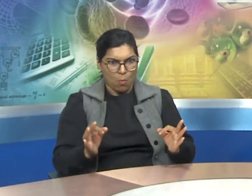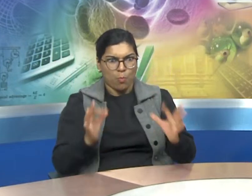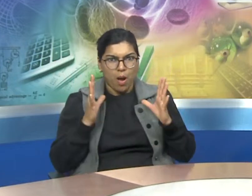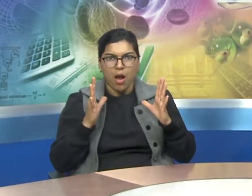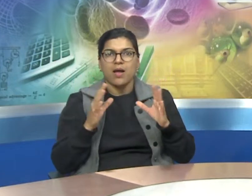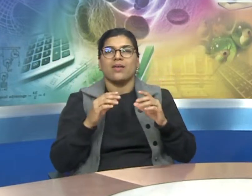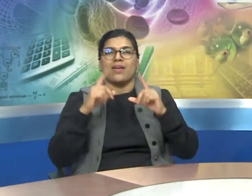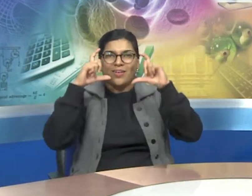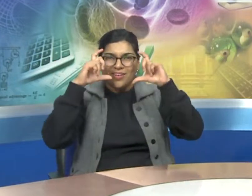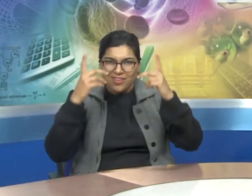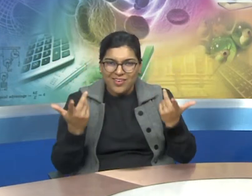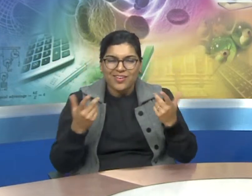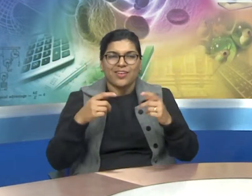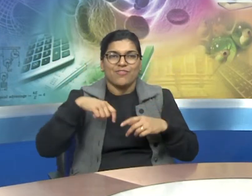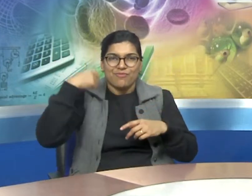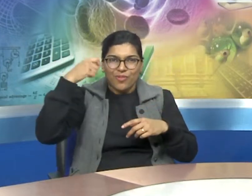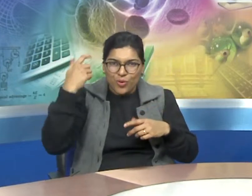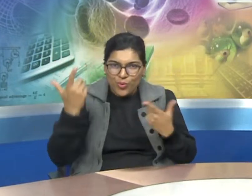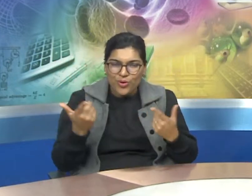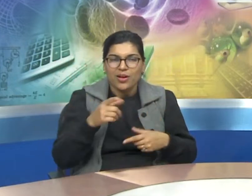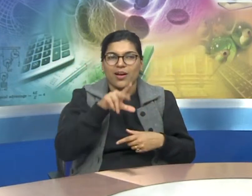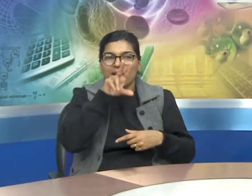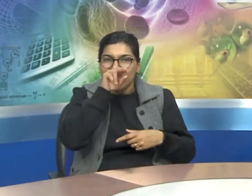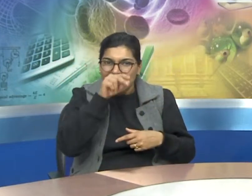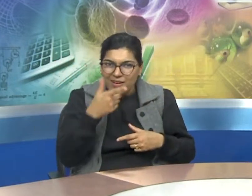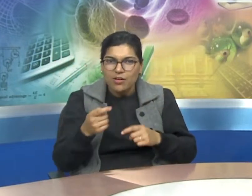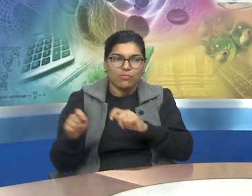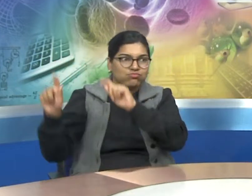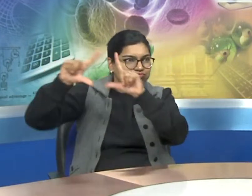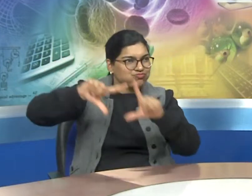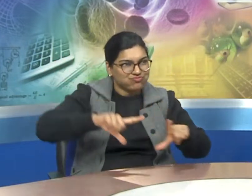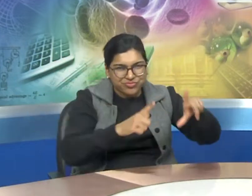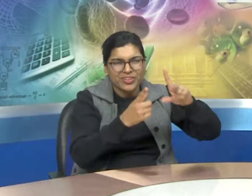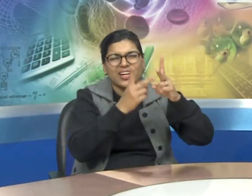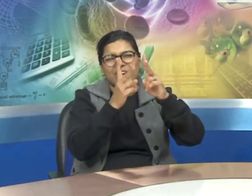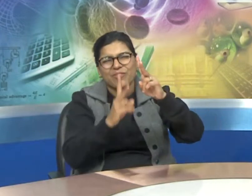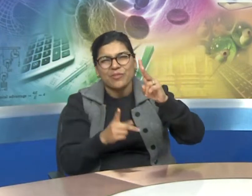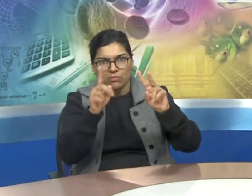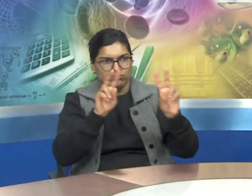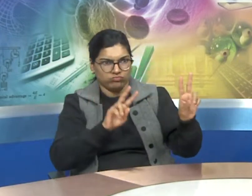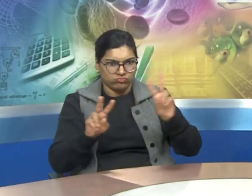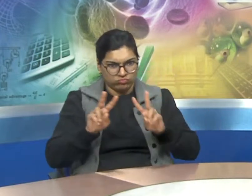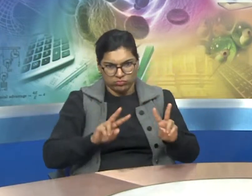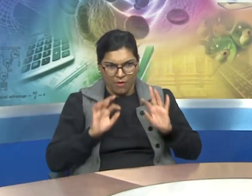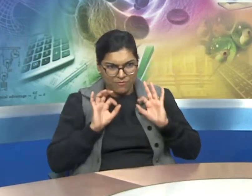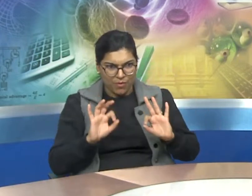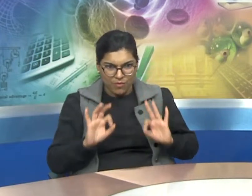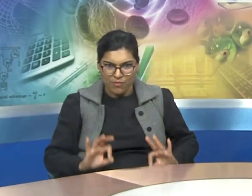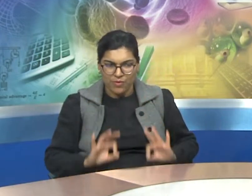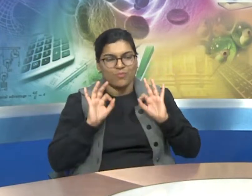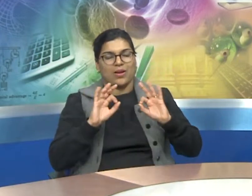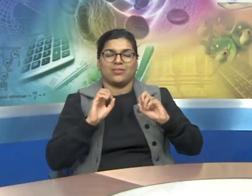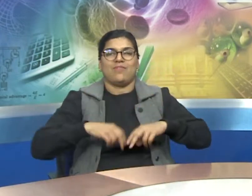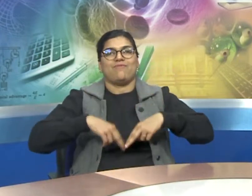would appear in the print page. So that print